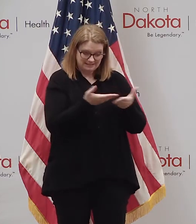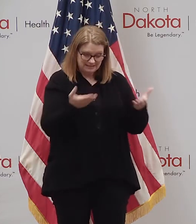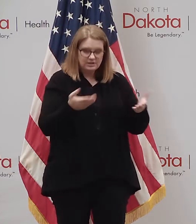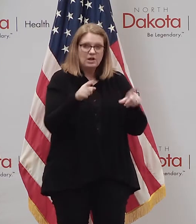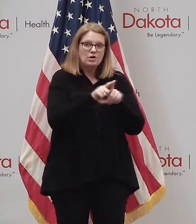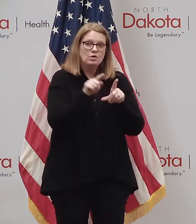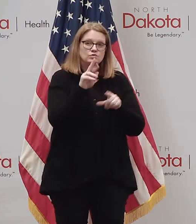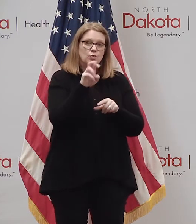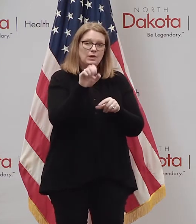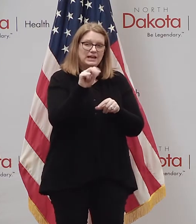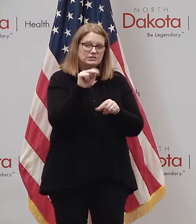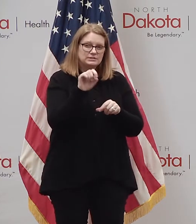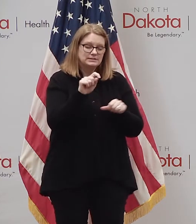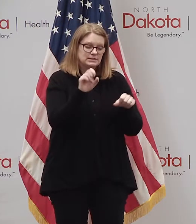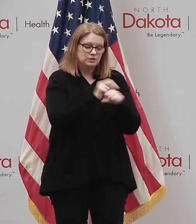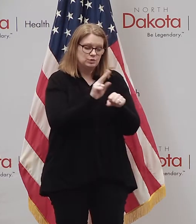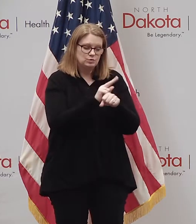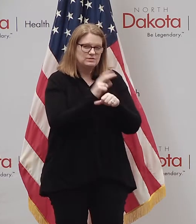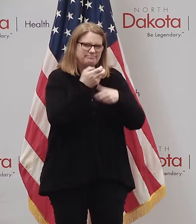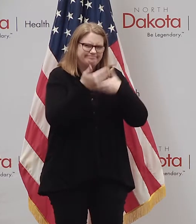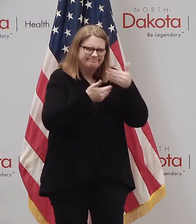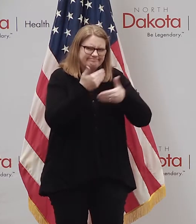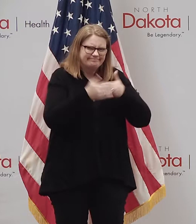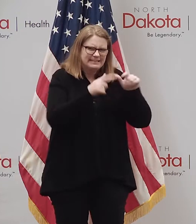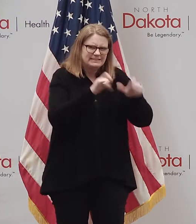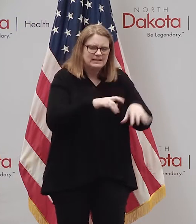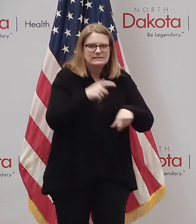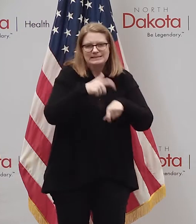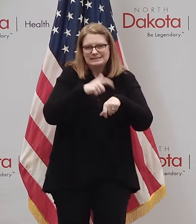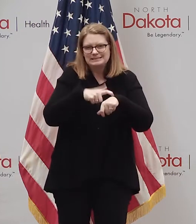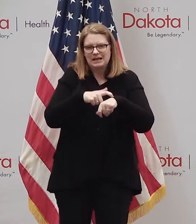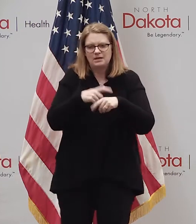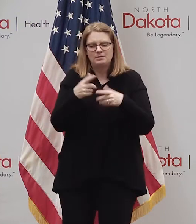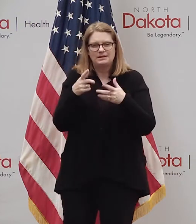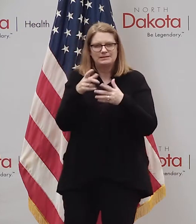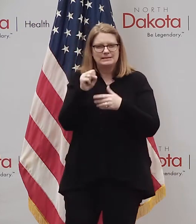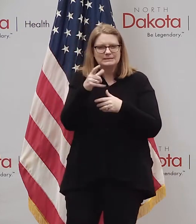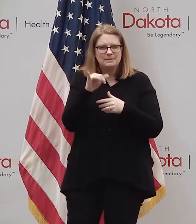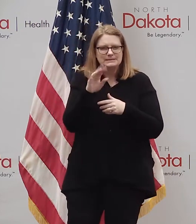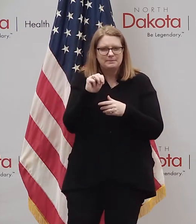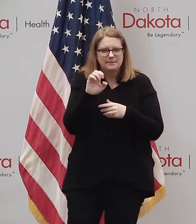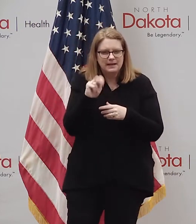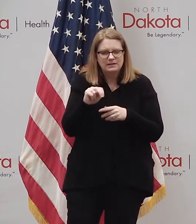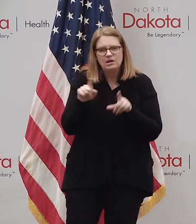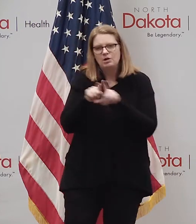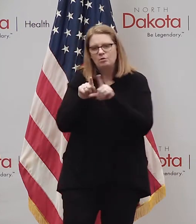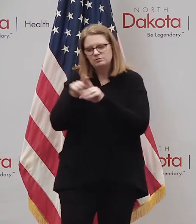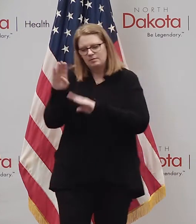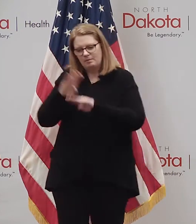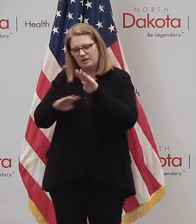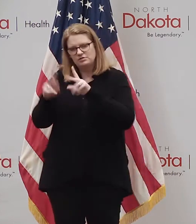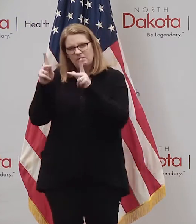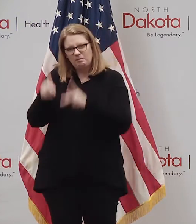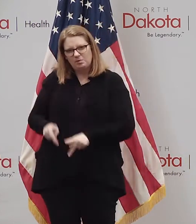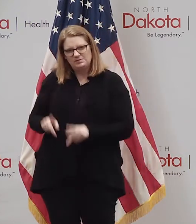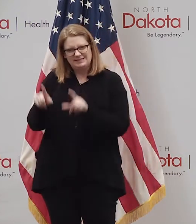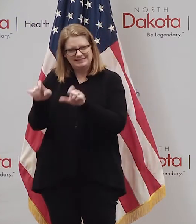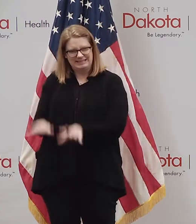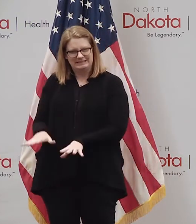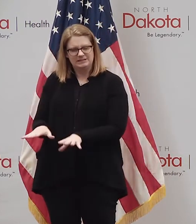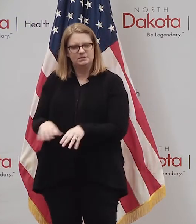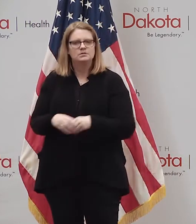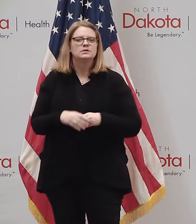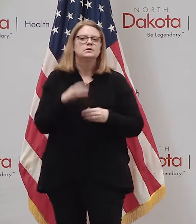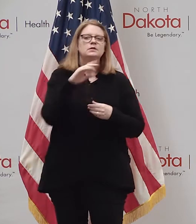reagents used to perform the test, but also by the timing, the quality of specimen, and the biology of the individual. Because